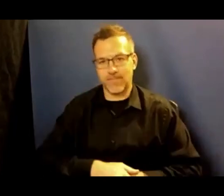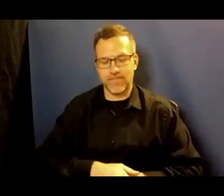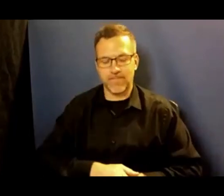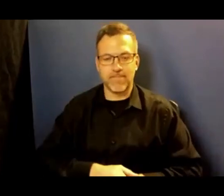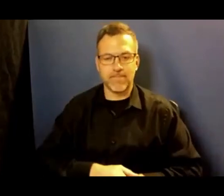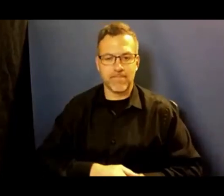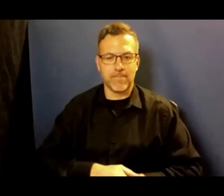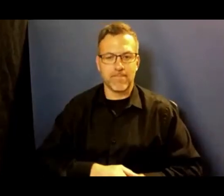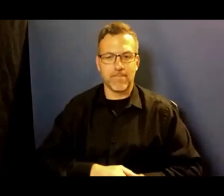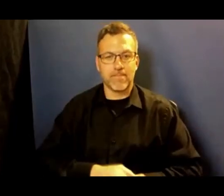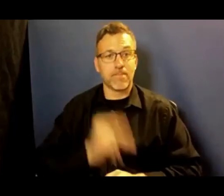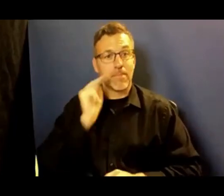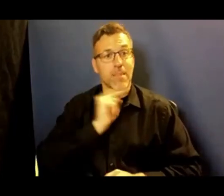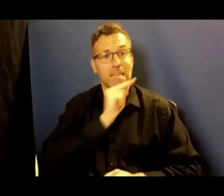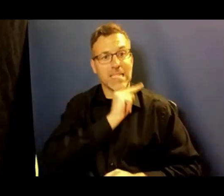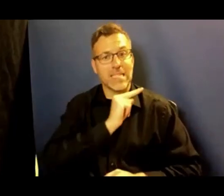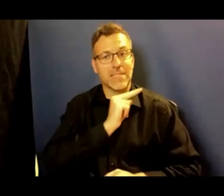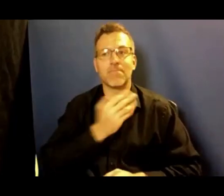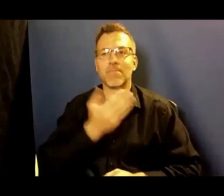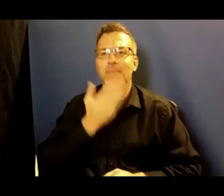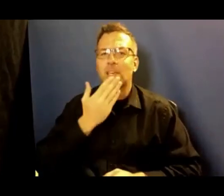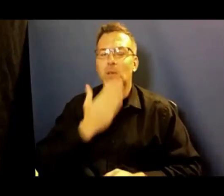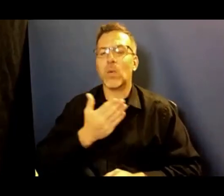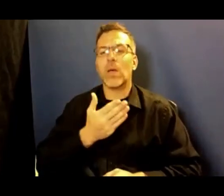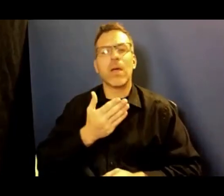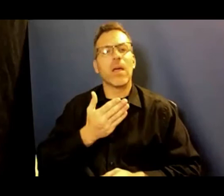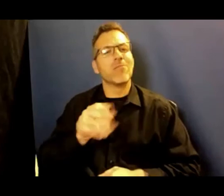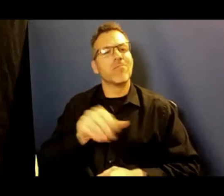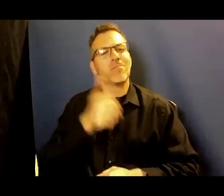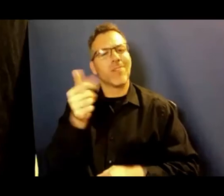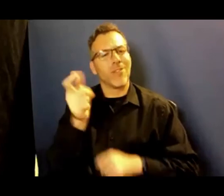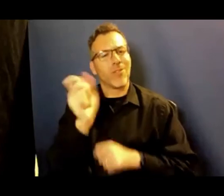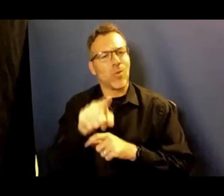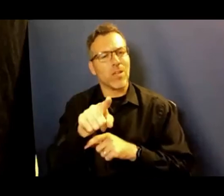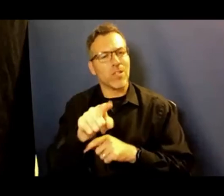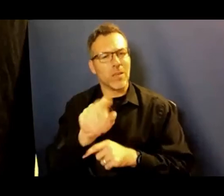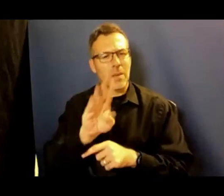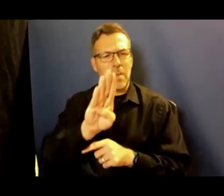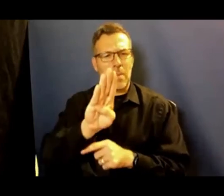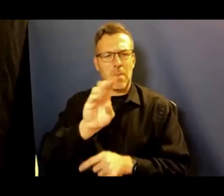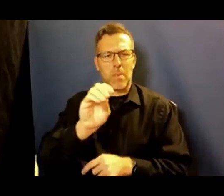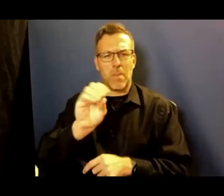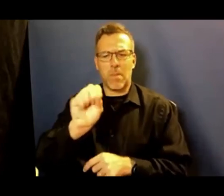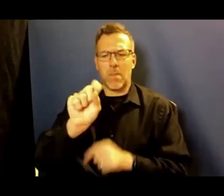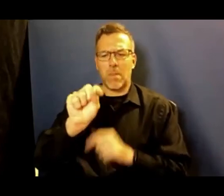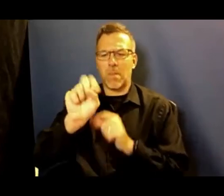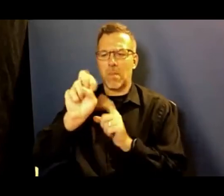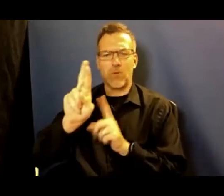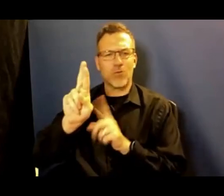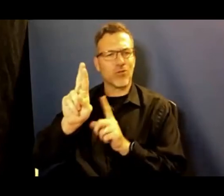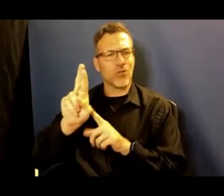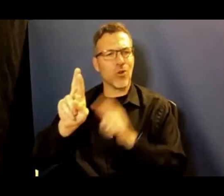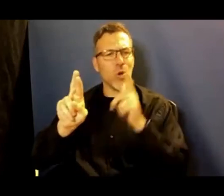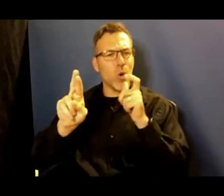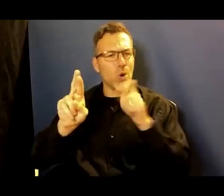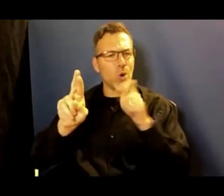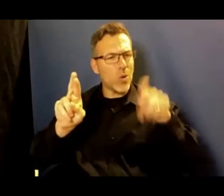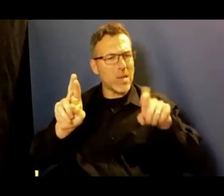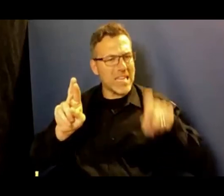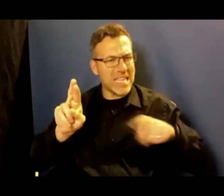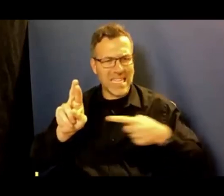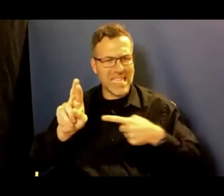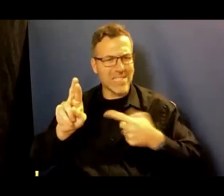Thank you. Another question. Why do we now need boosters? Who needs a booster? And what's happening with boosters?